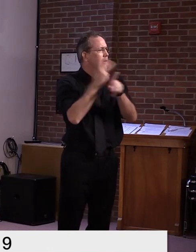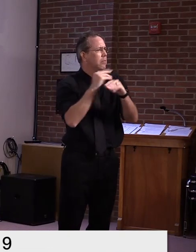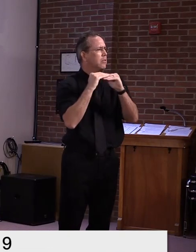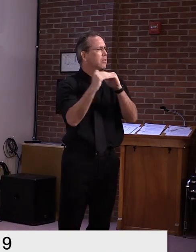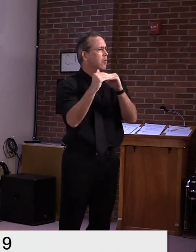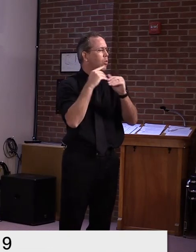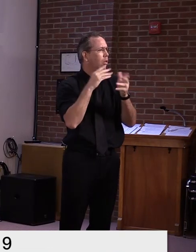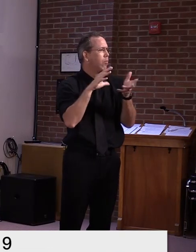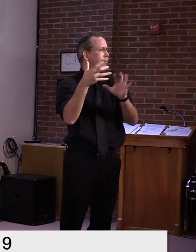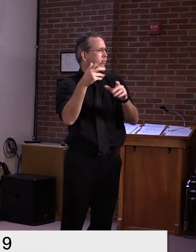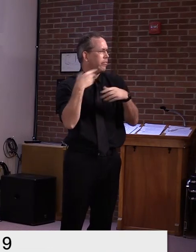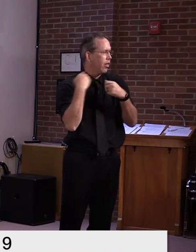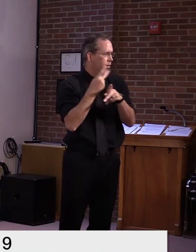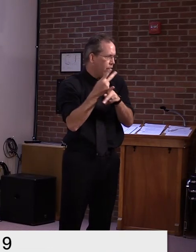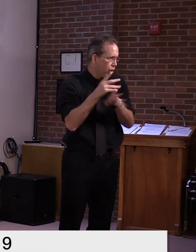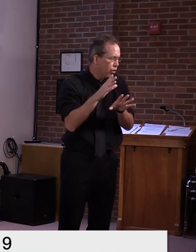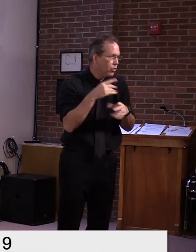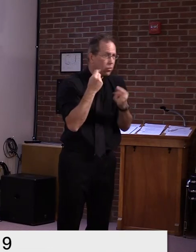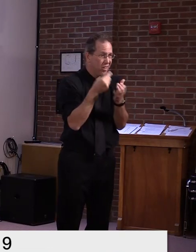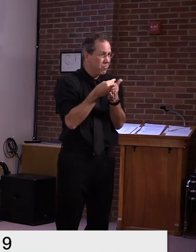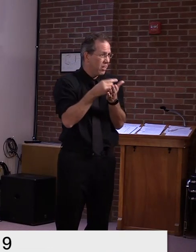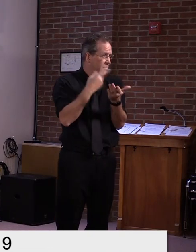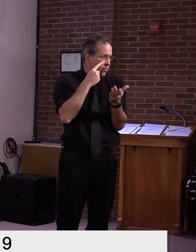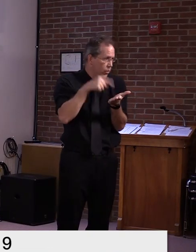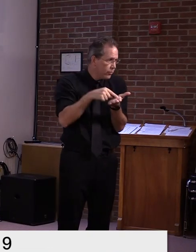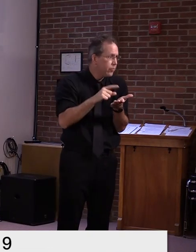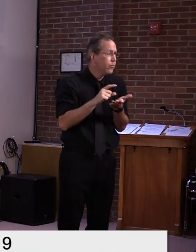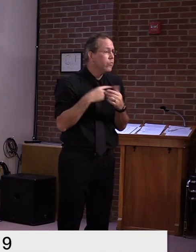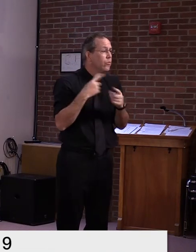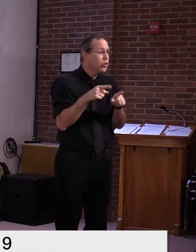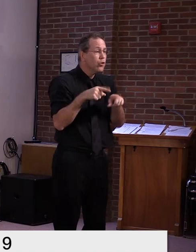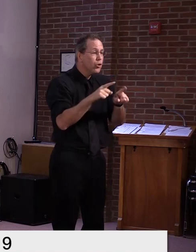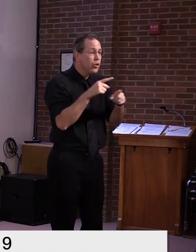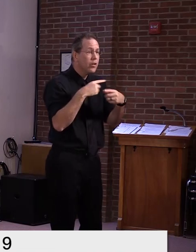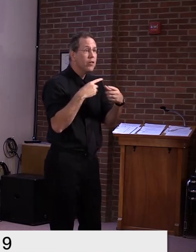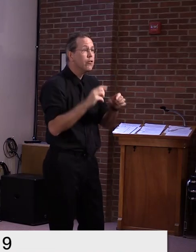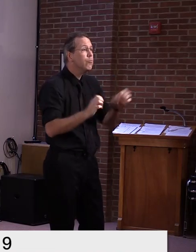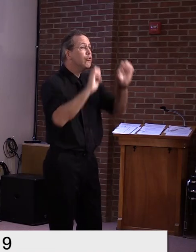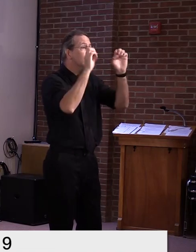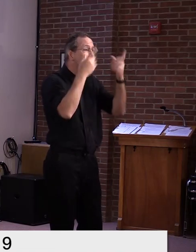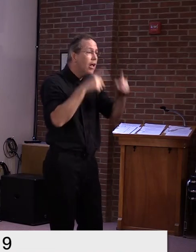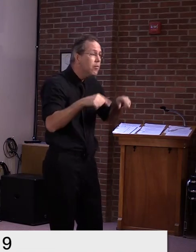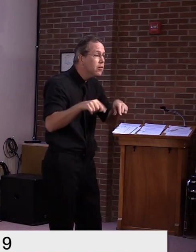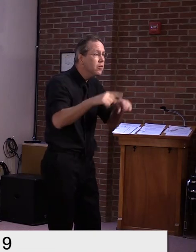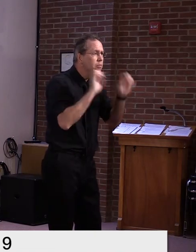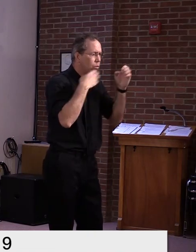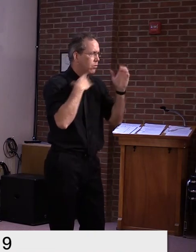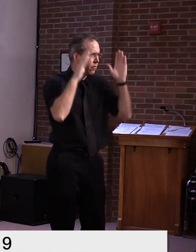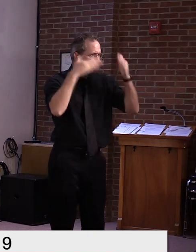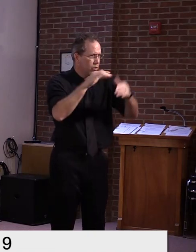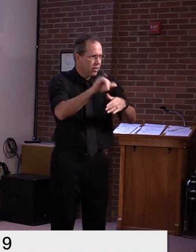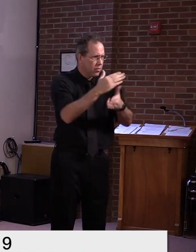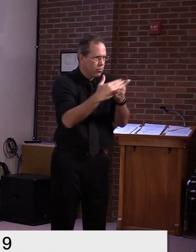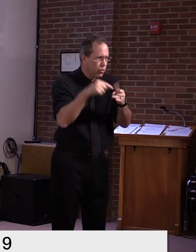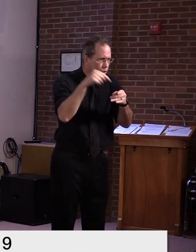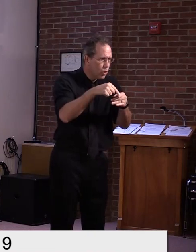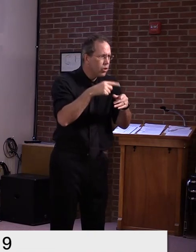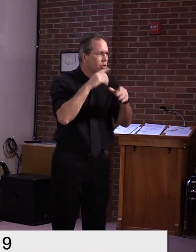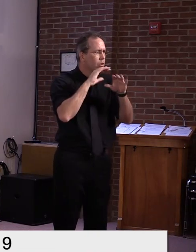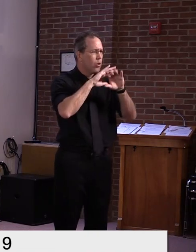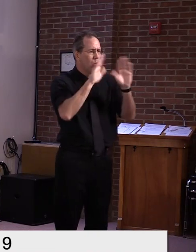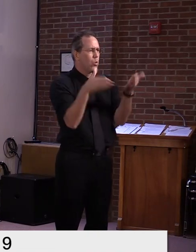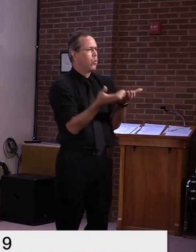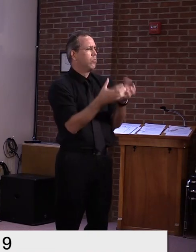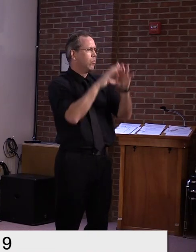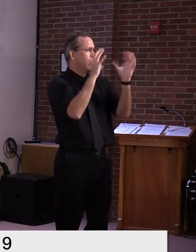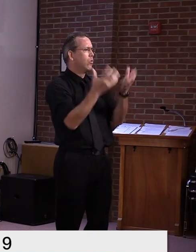program. Throughout the COVID-19 emergency, we're focused on the financial stability of the entire healthcare system,